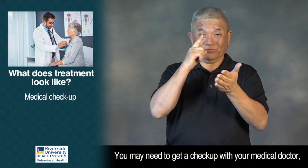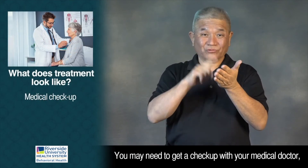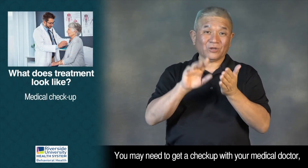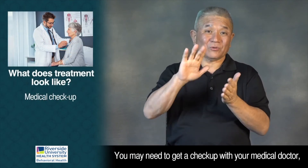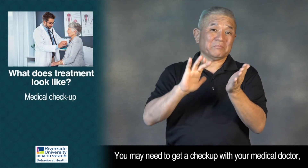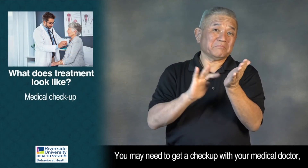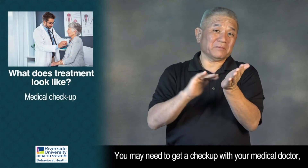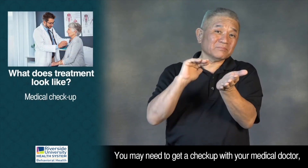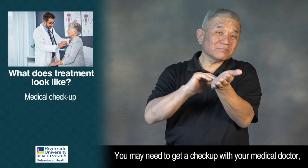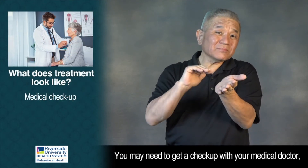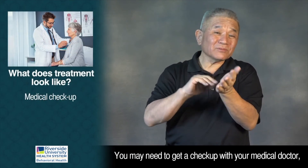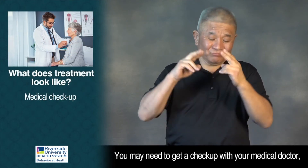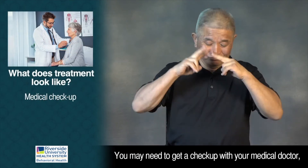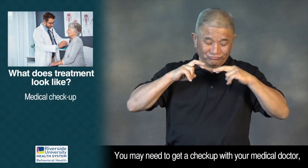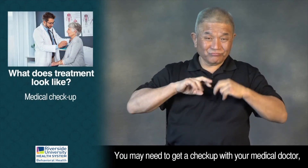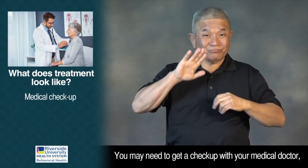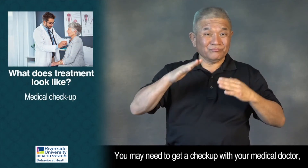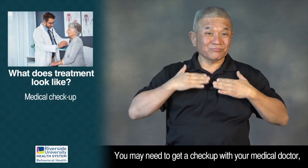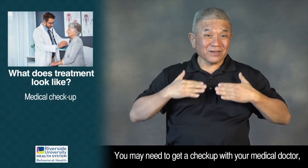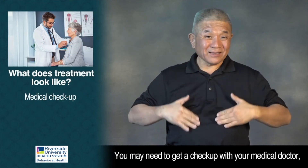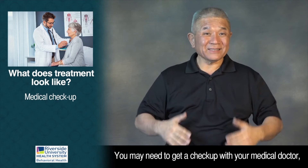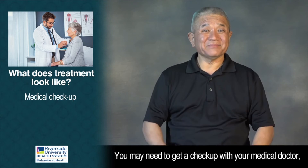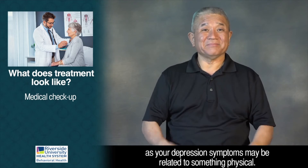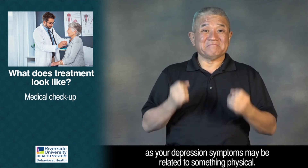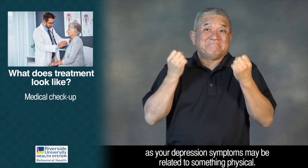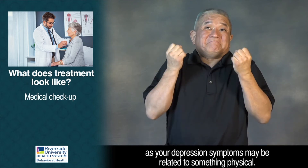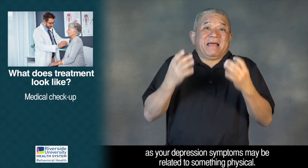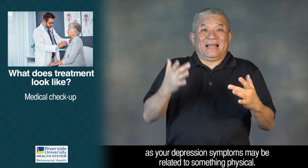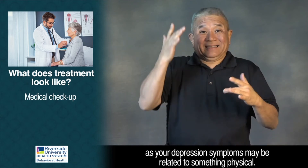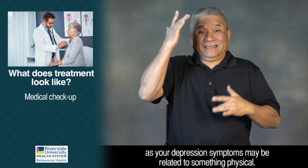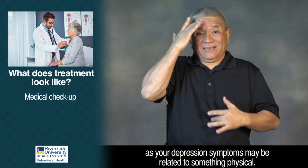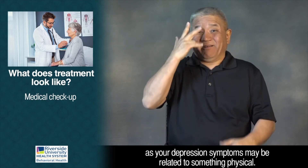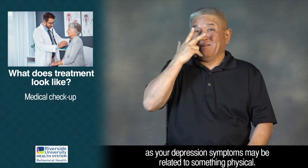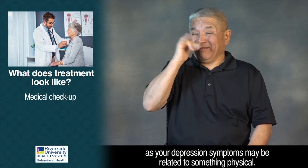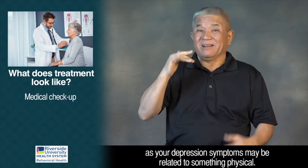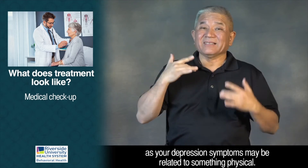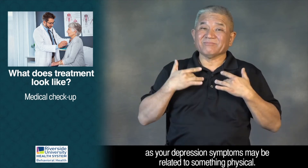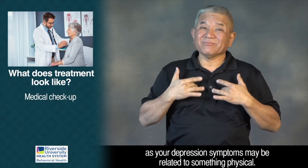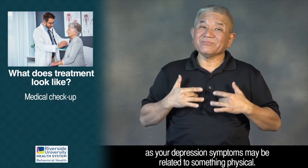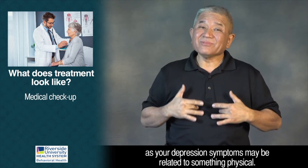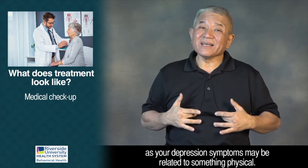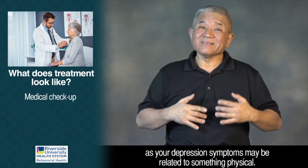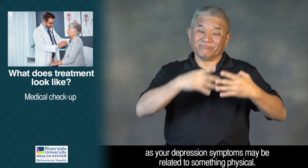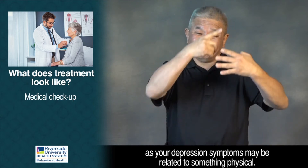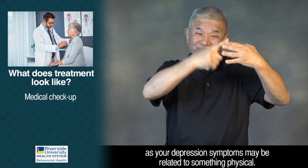You may need to get a checkup with your medical doctor, as your depression symptoms may be related to something